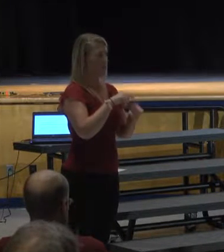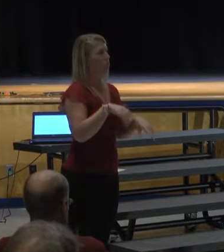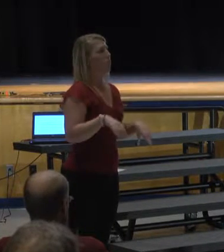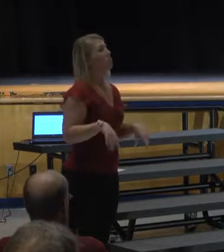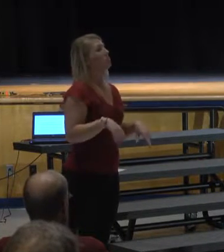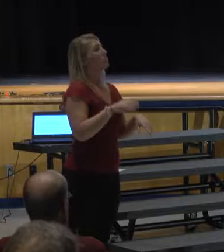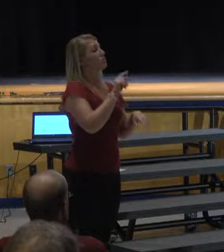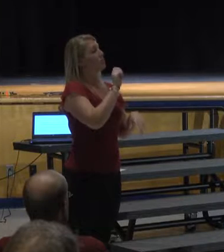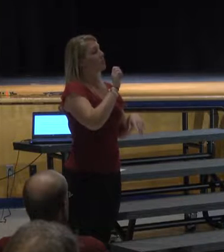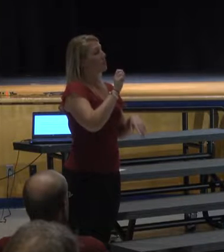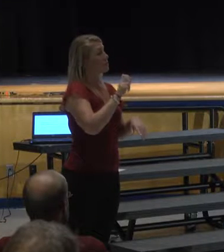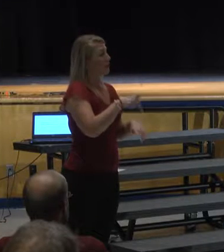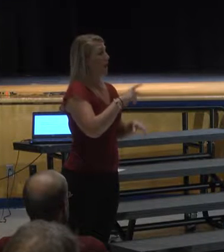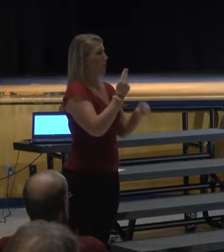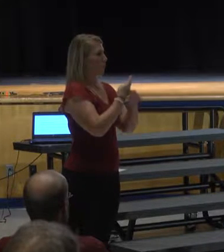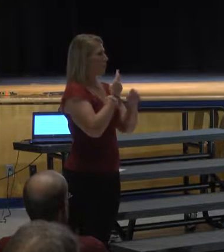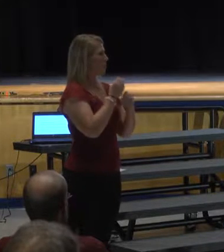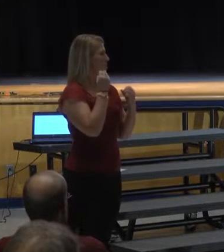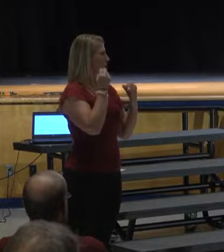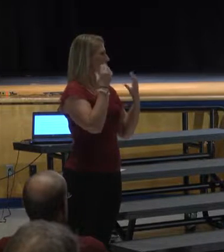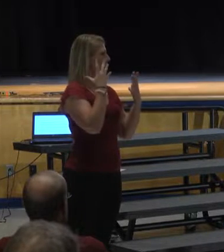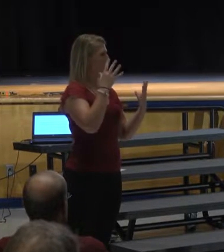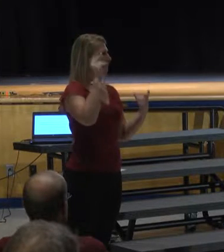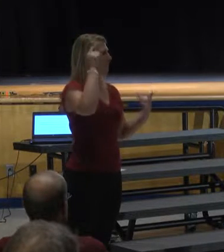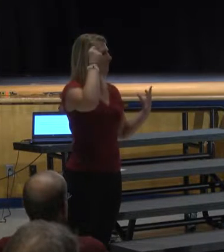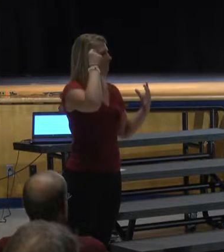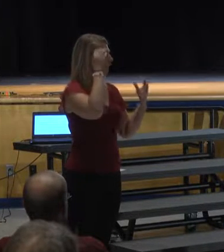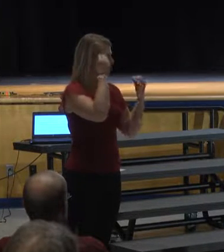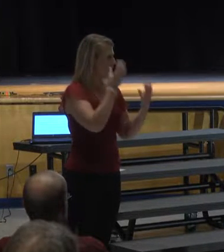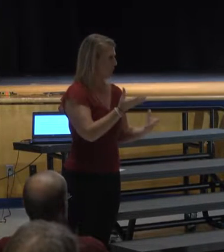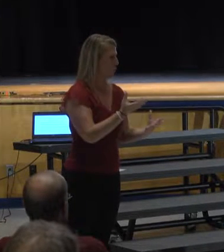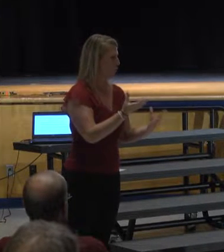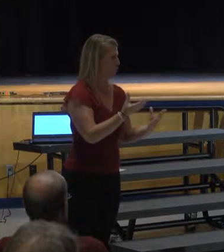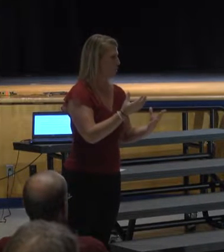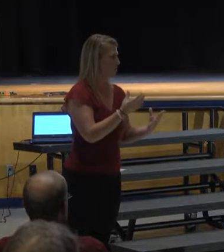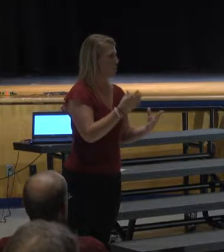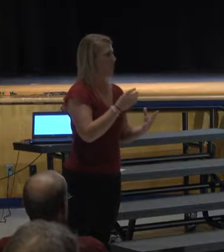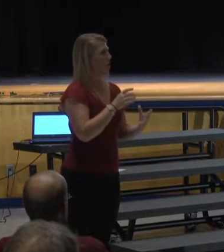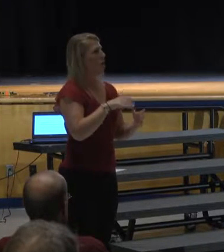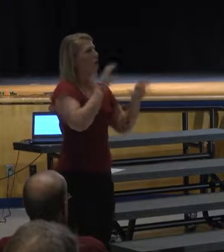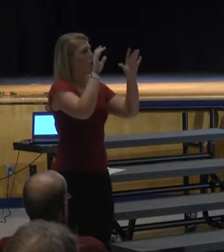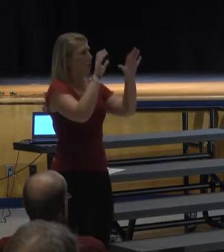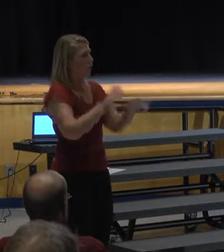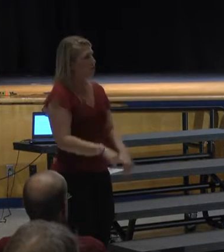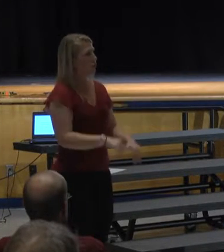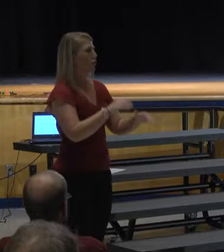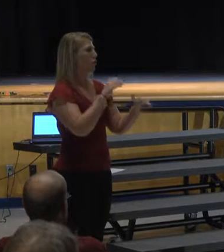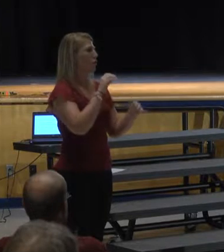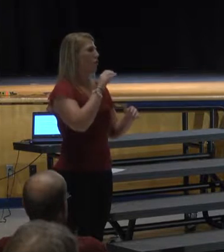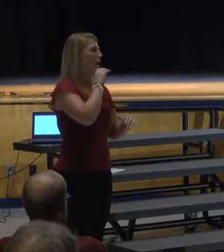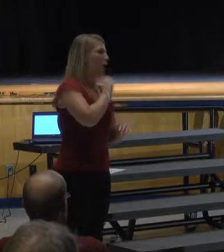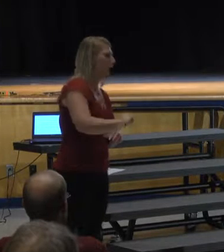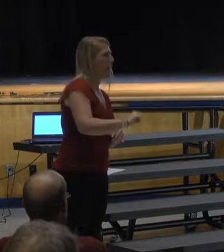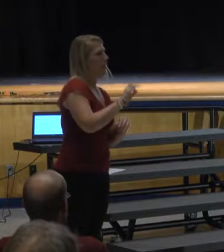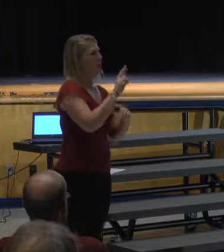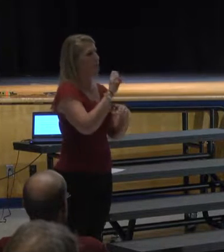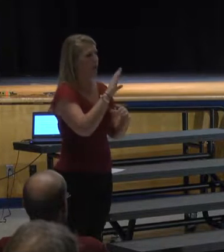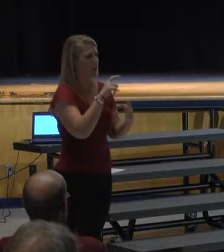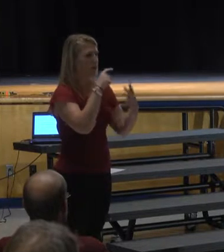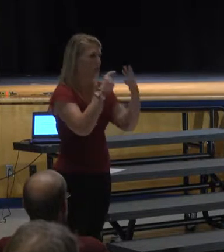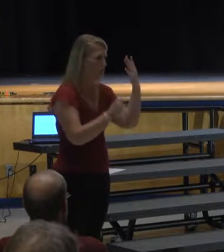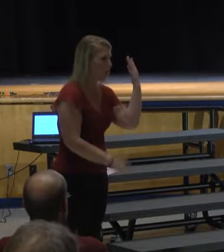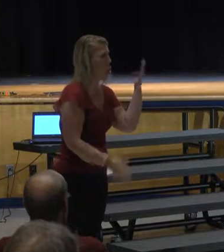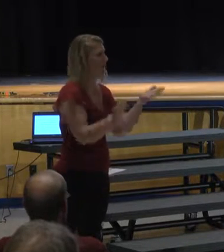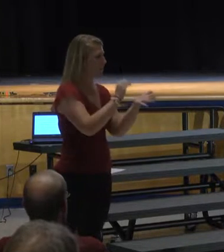information onto the form, so that you don't have to re-put in a lot of the demographic information. TAP only lists